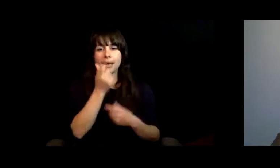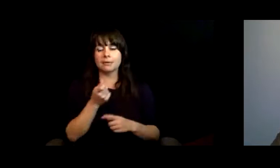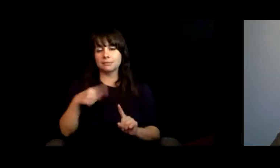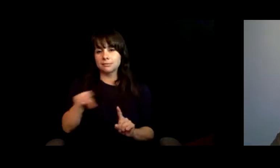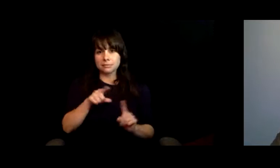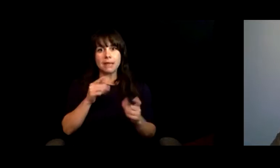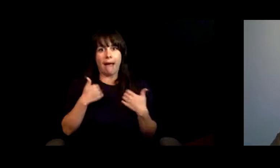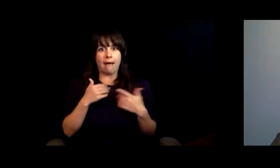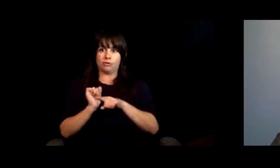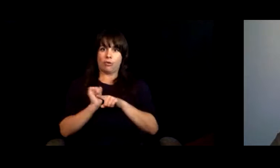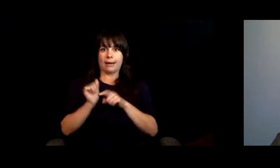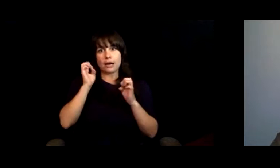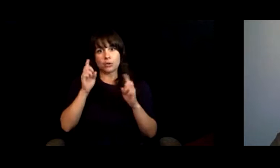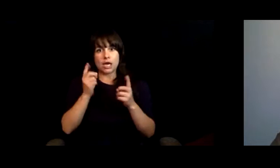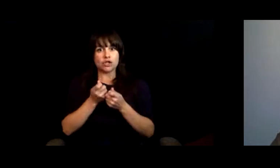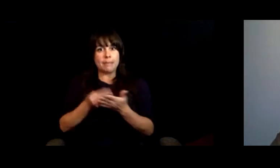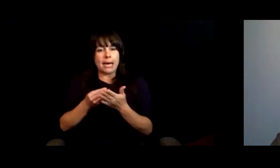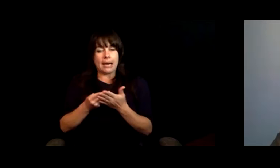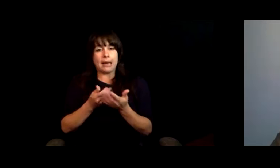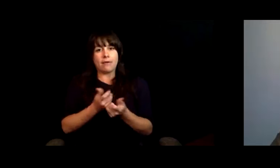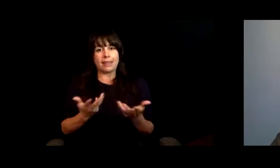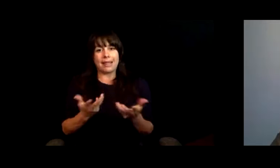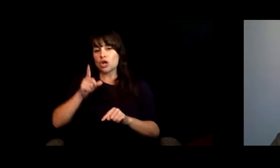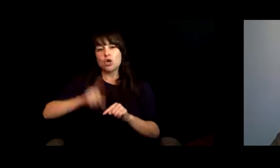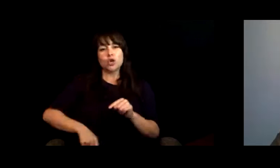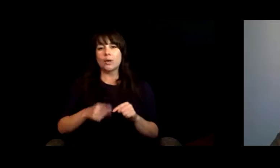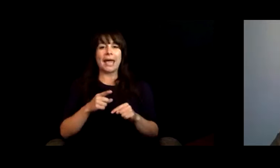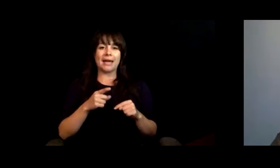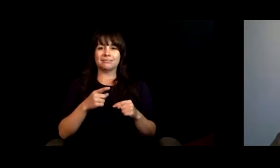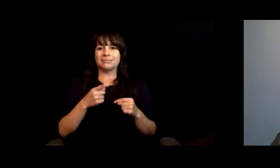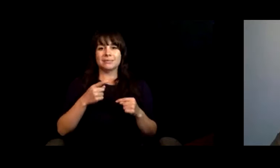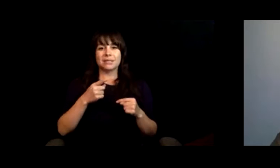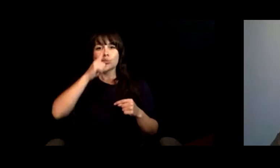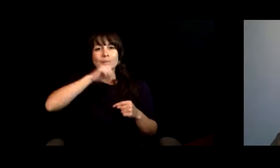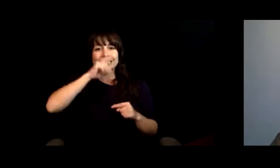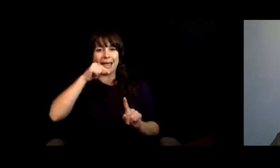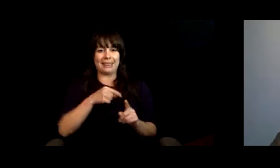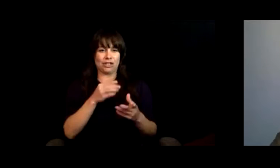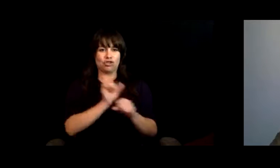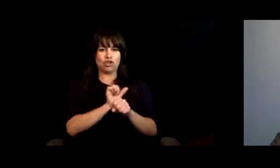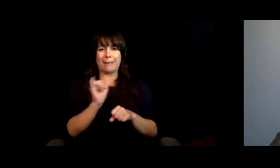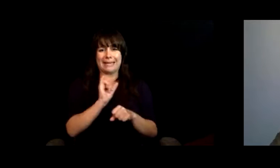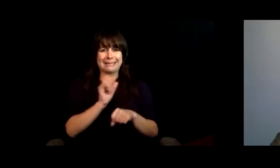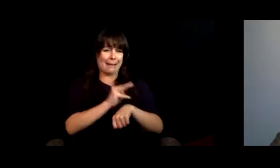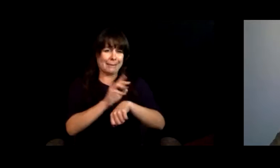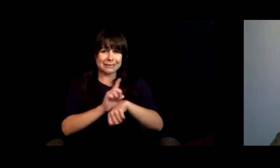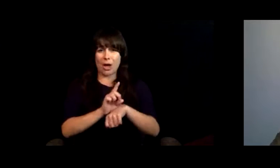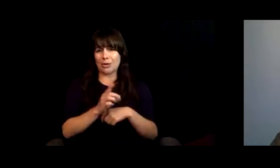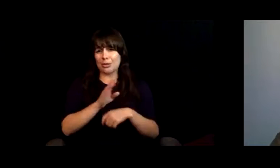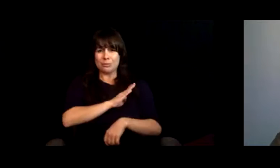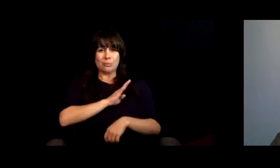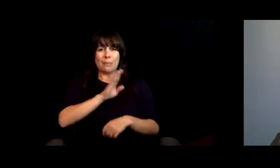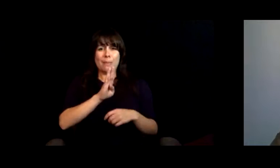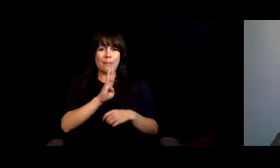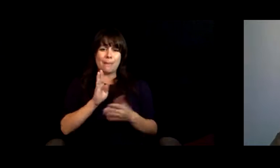doing that. You can't treat this like a minimum wage job. You can't compare it to working at Burger King or McDonald's. You have to have it in your heart to do something like